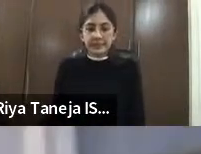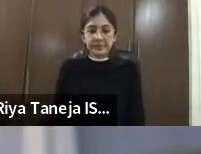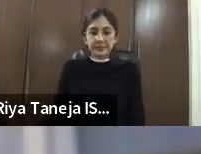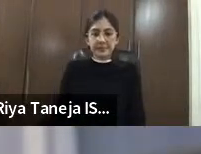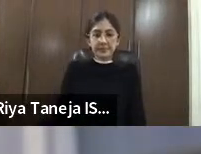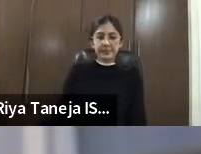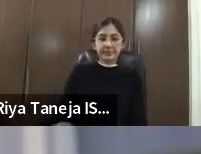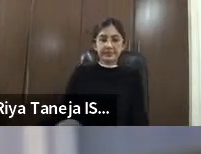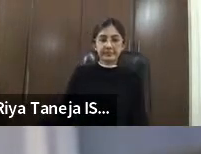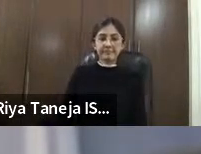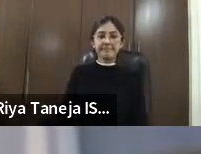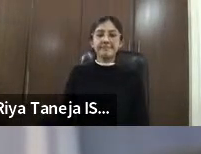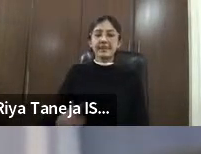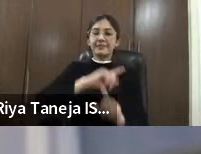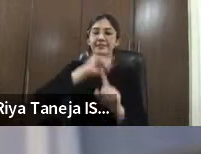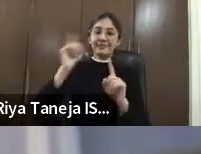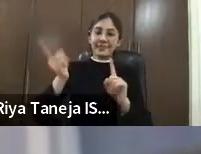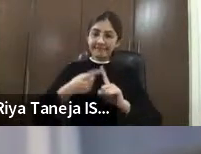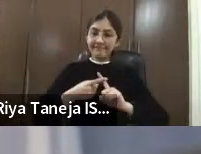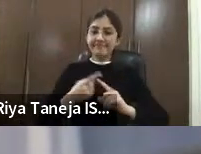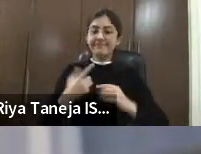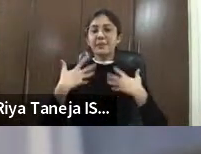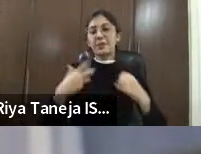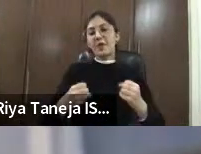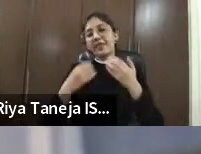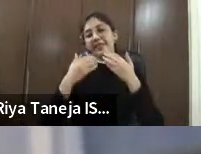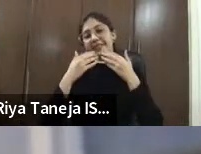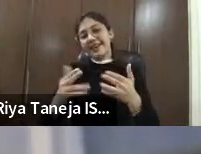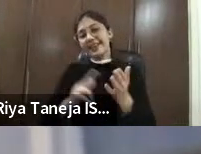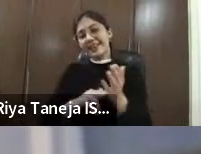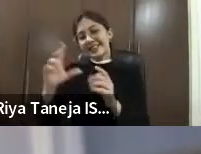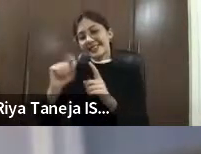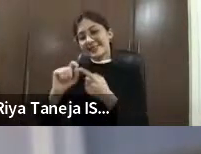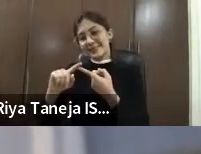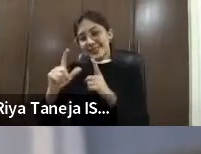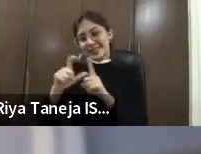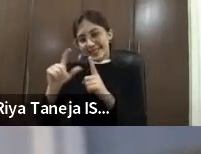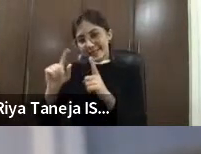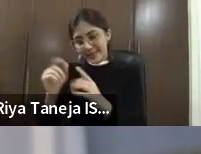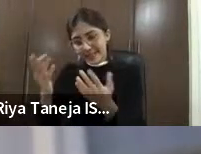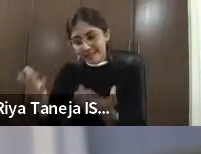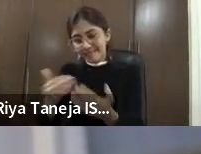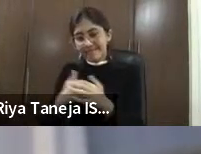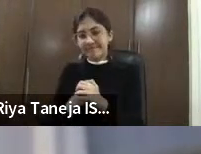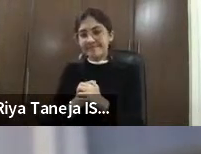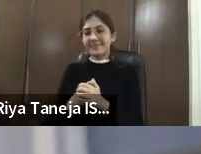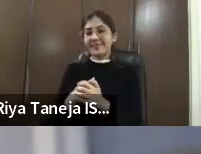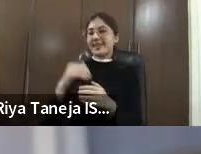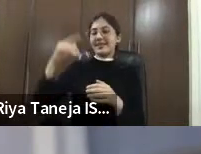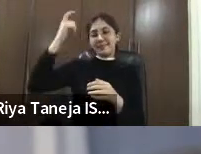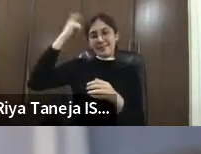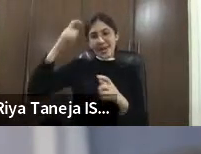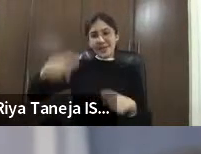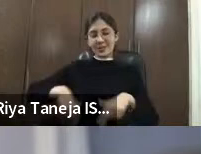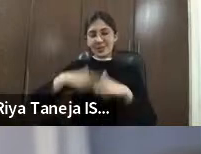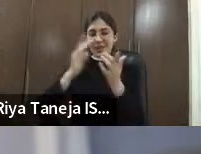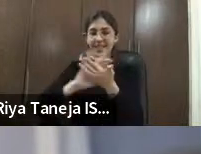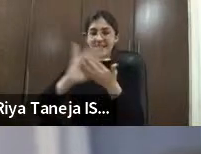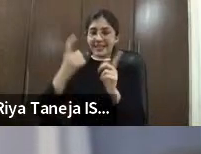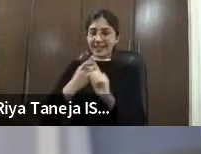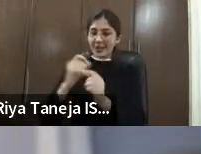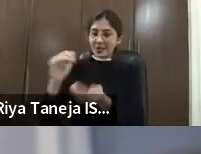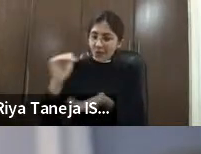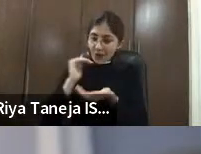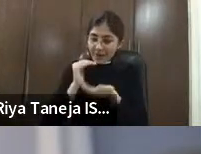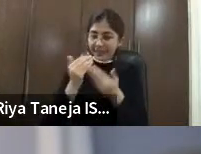First of all, I would like to thank NCPEDP for conferring the Mindtree Helen Keller Award